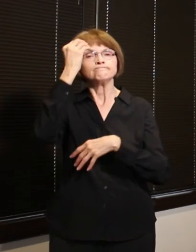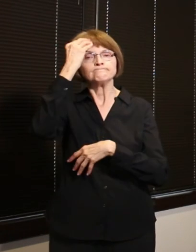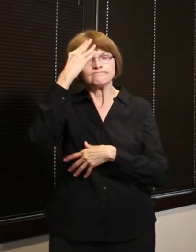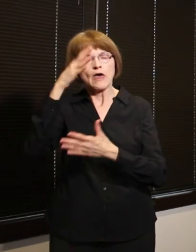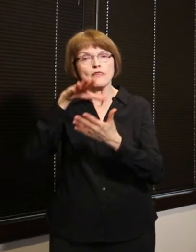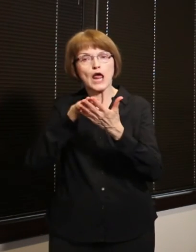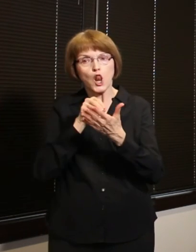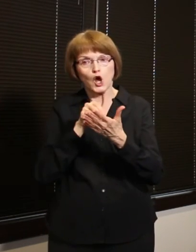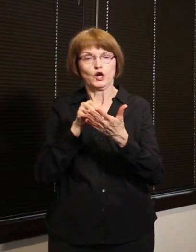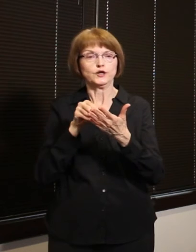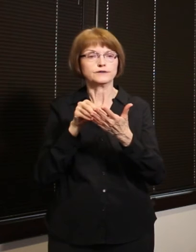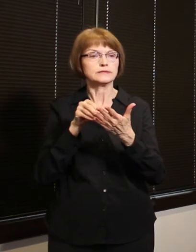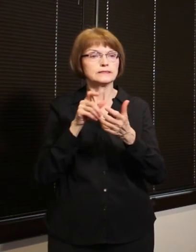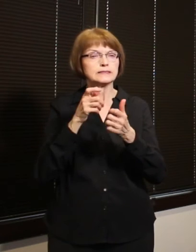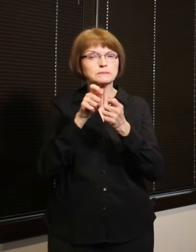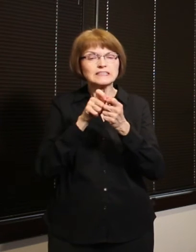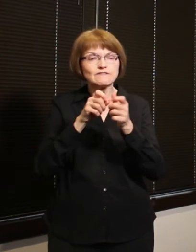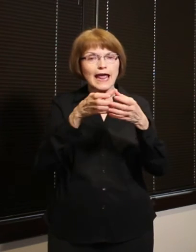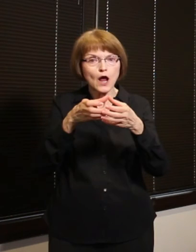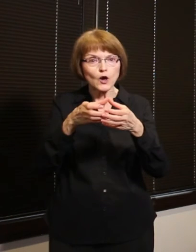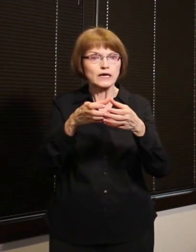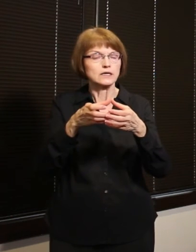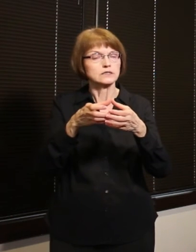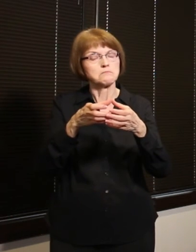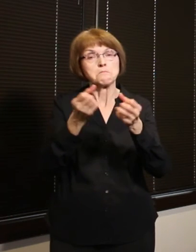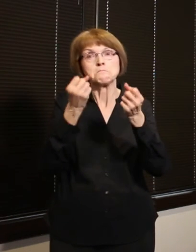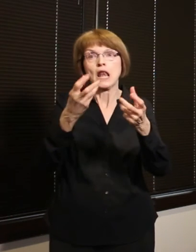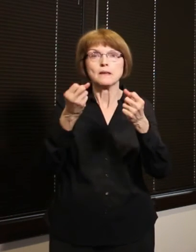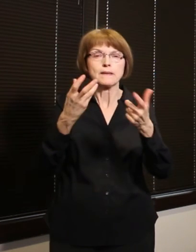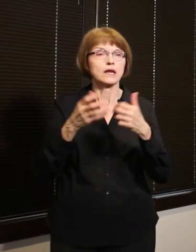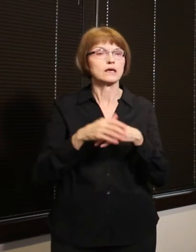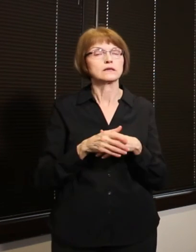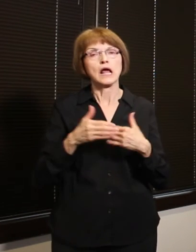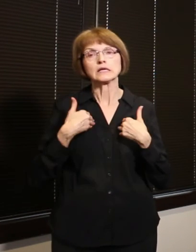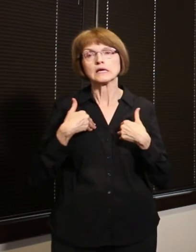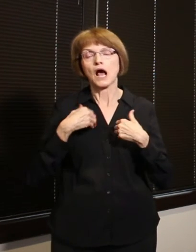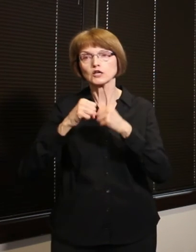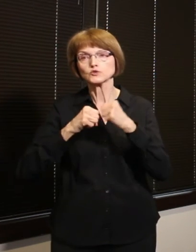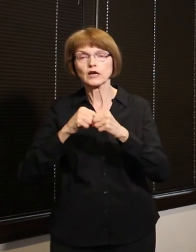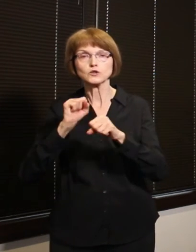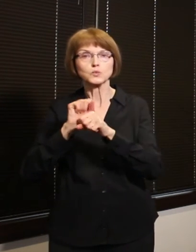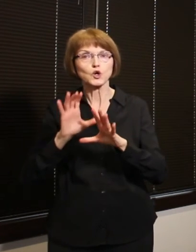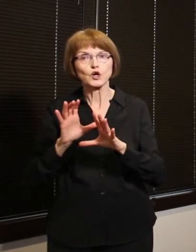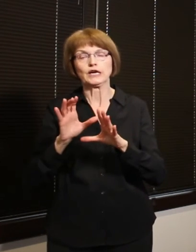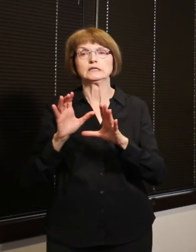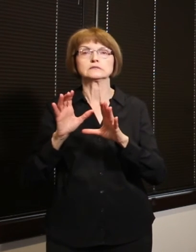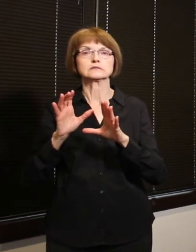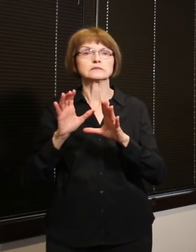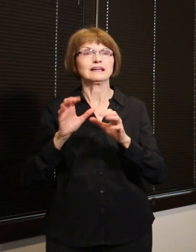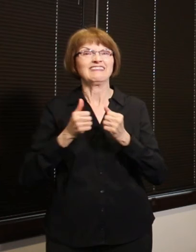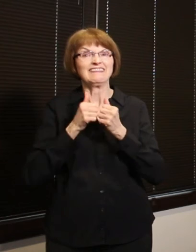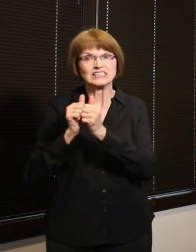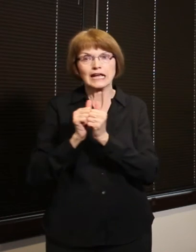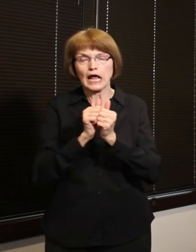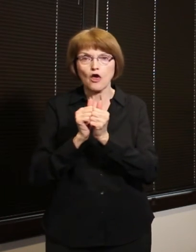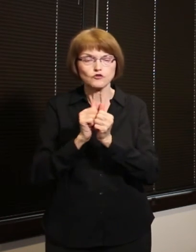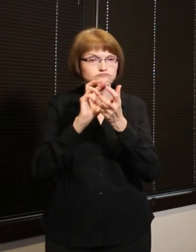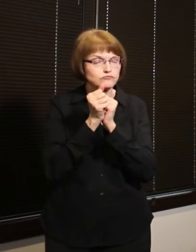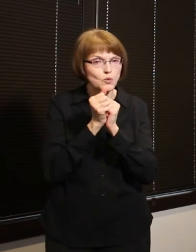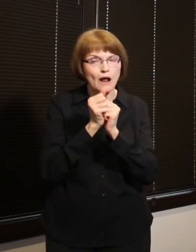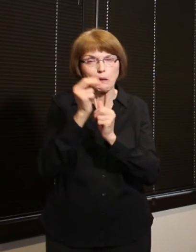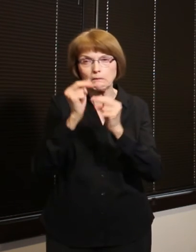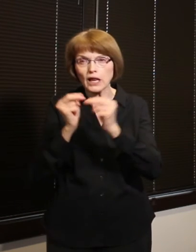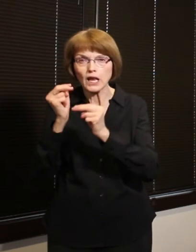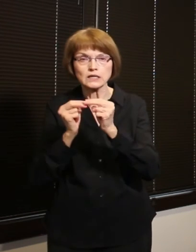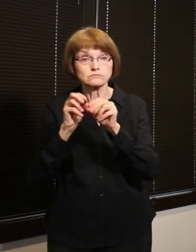concentrated transmission. So it was young construction workers that were living in very densely populated areas where the spread was